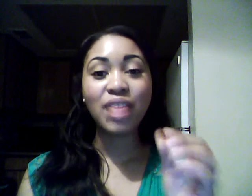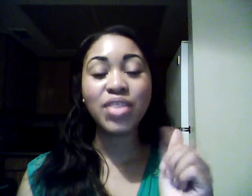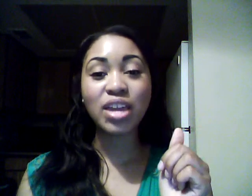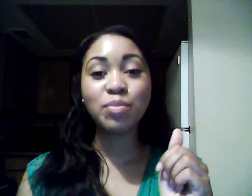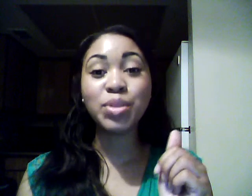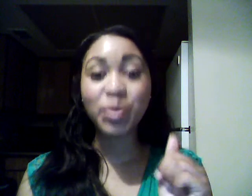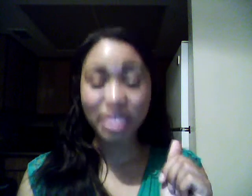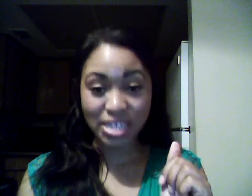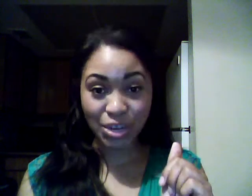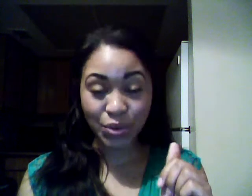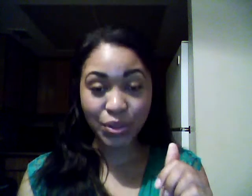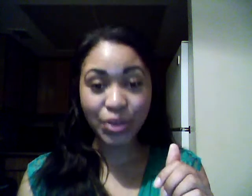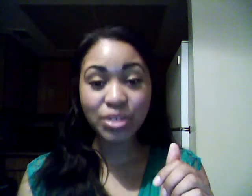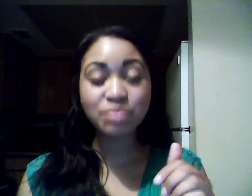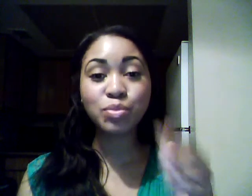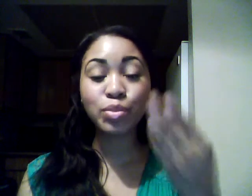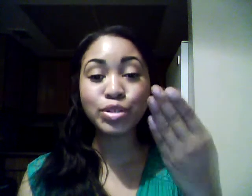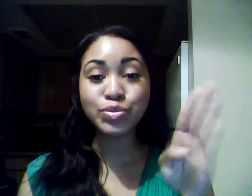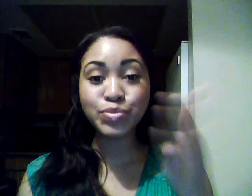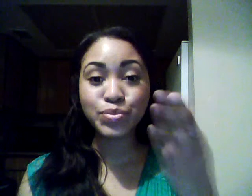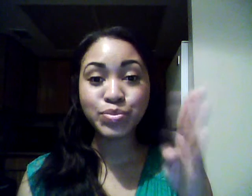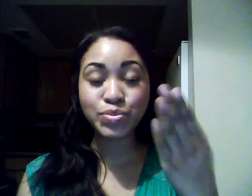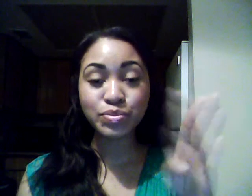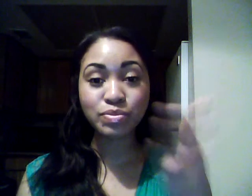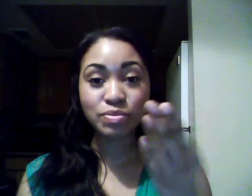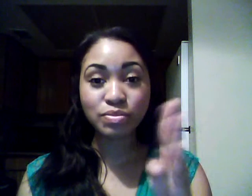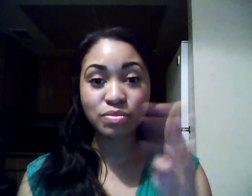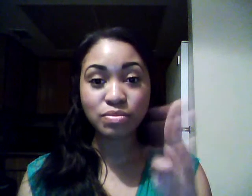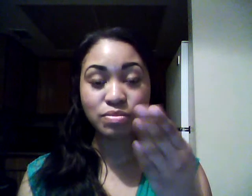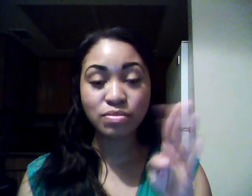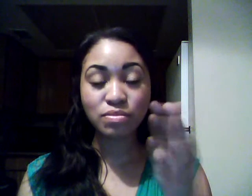And then blue, as I said earlier. Blue.